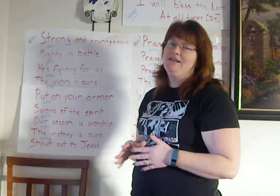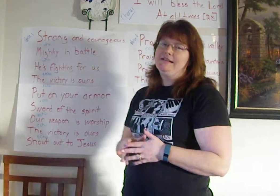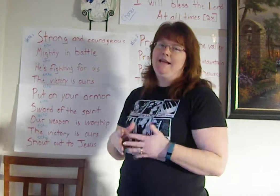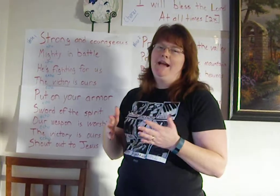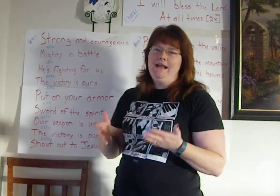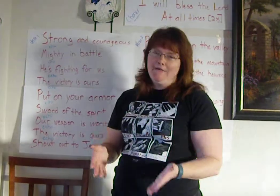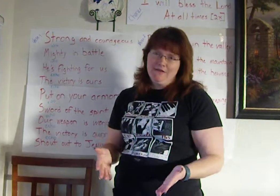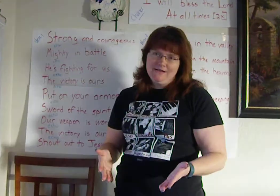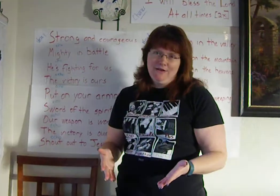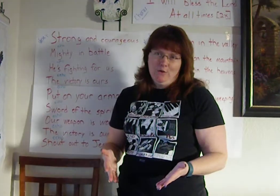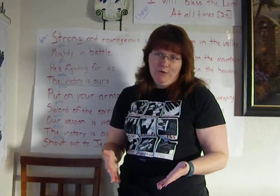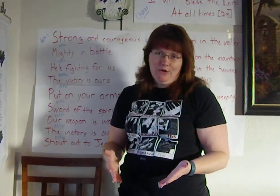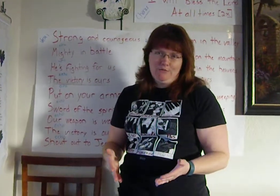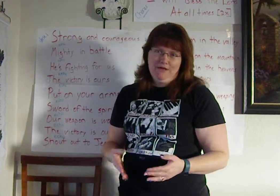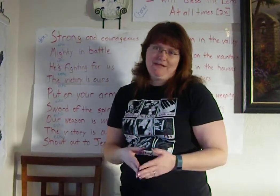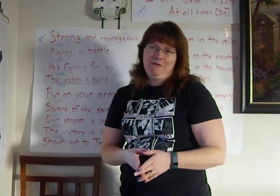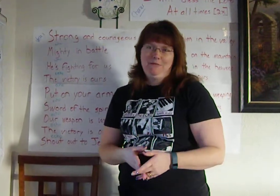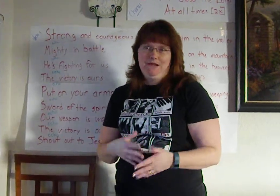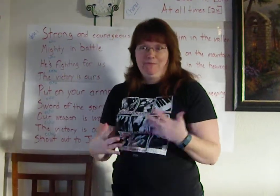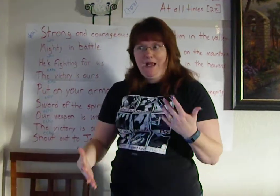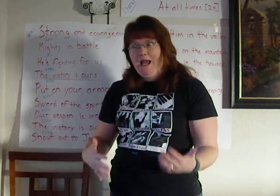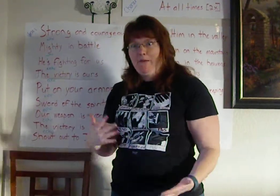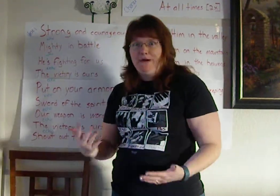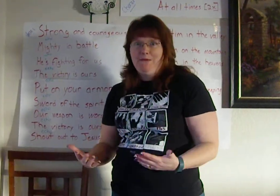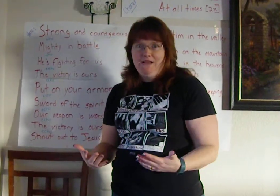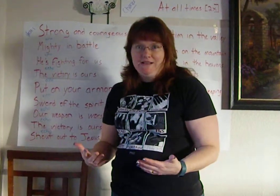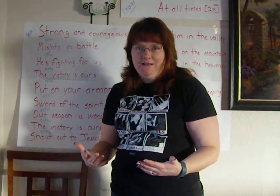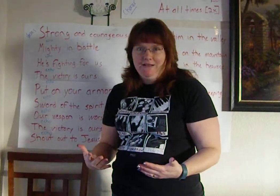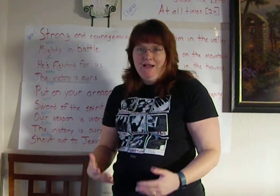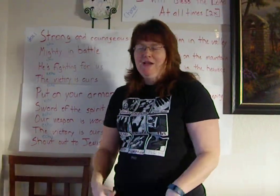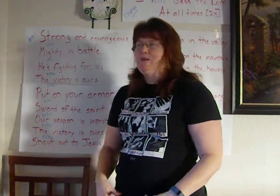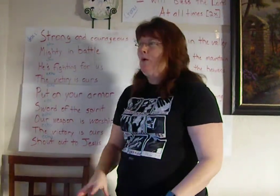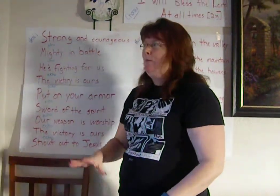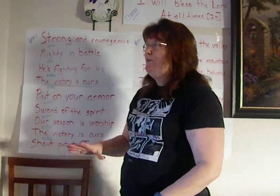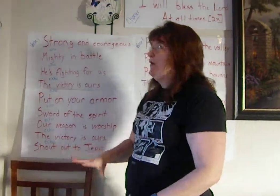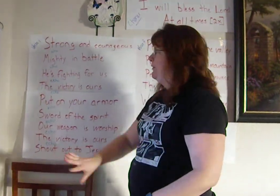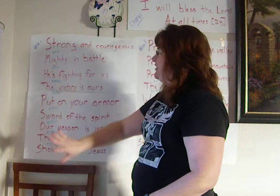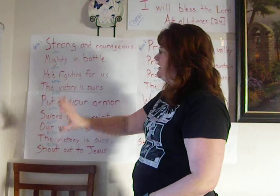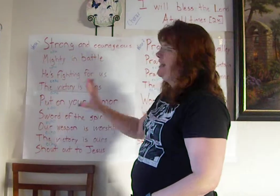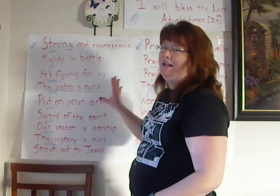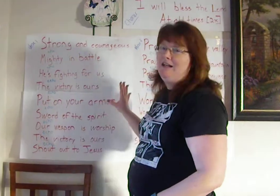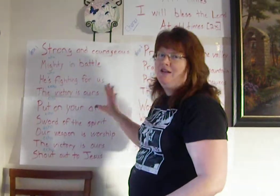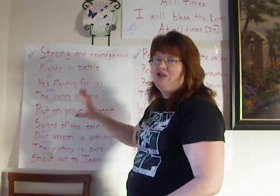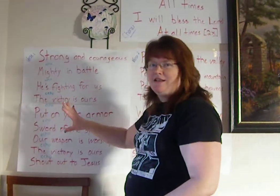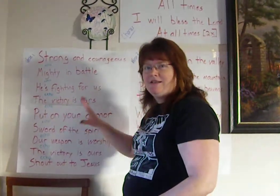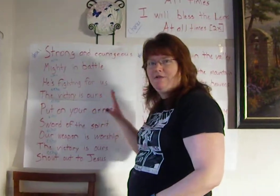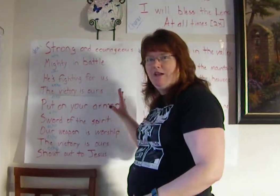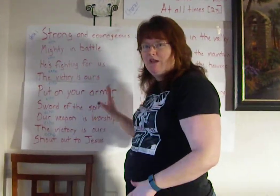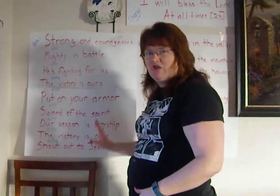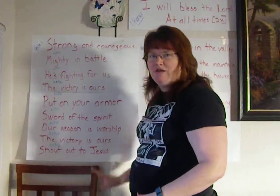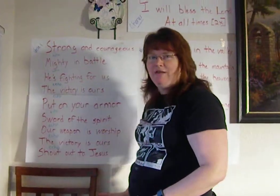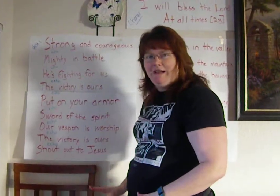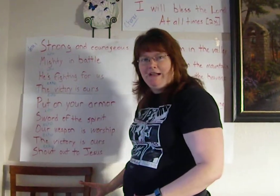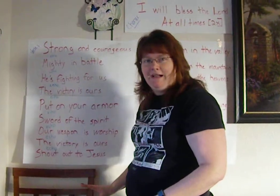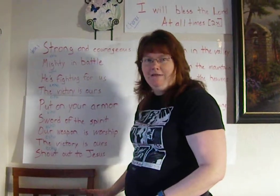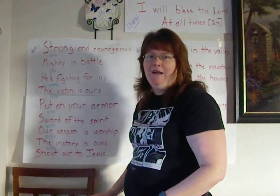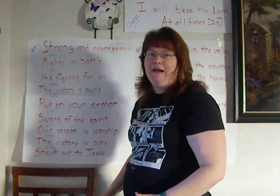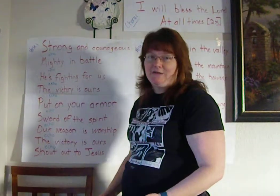going to sign every single word, because that would be pretty busy. So we're just kind of getting the gist of each line, and that's